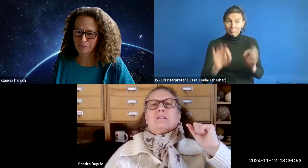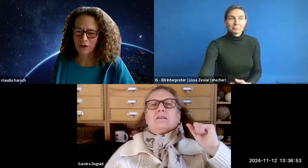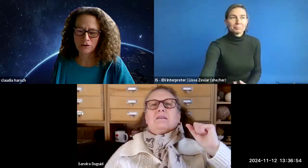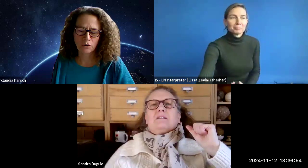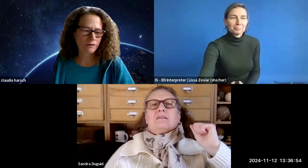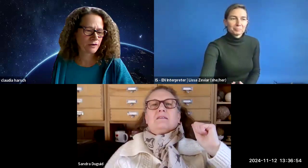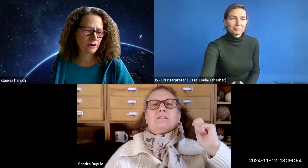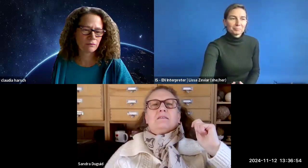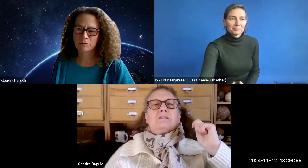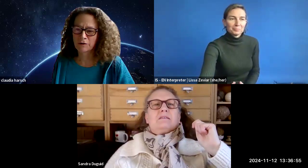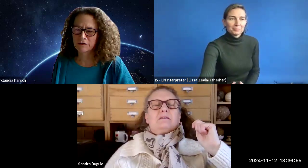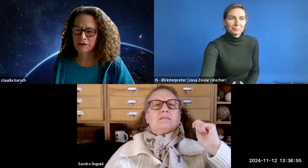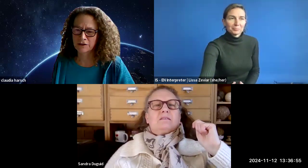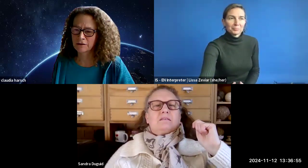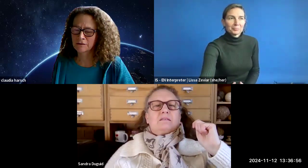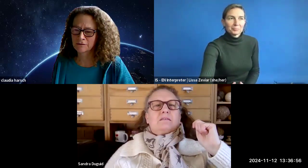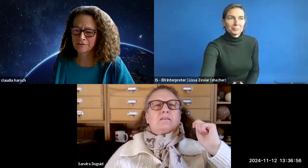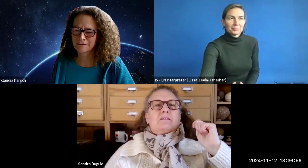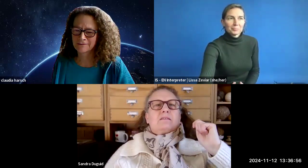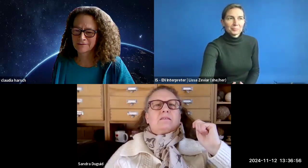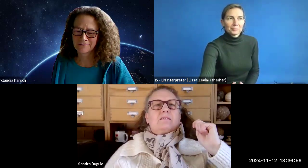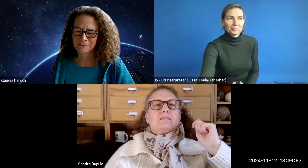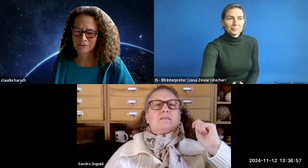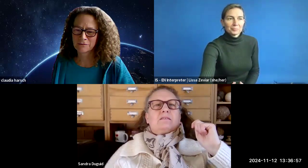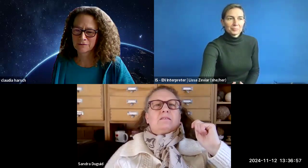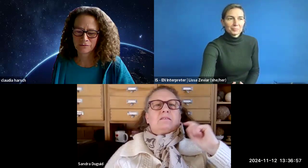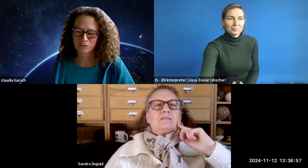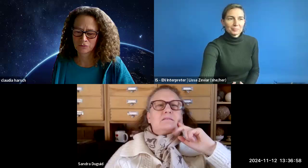Yeah. Can you all see the presentation?